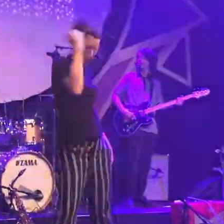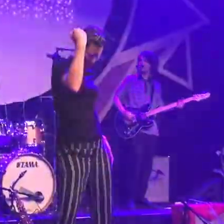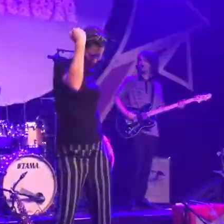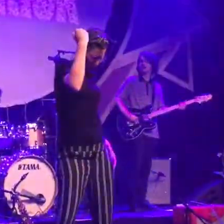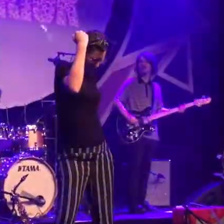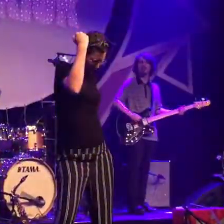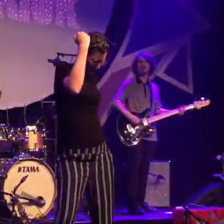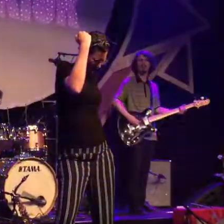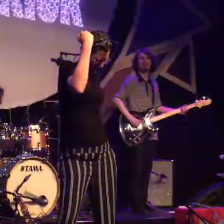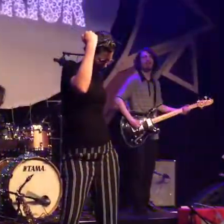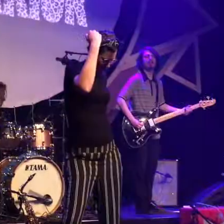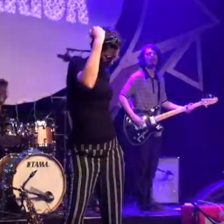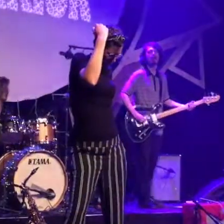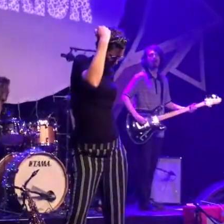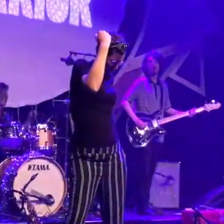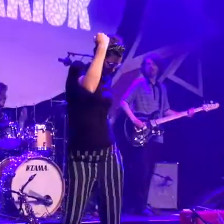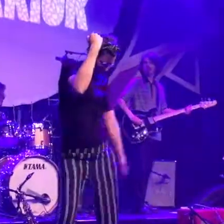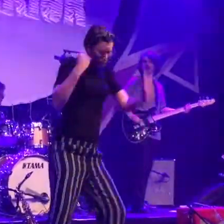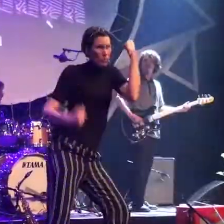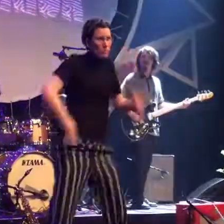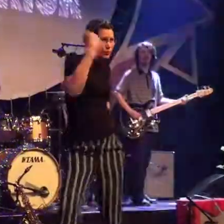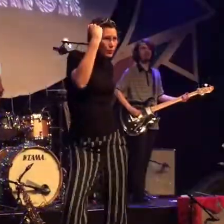Understand the surroundings of Exercise three don't